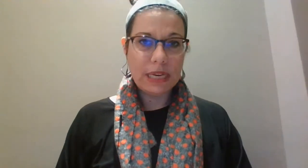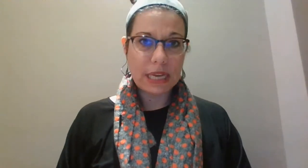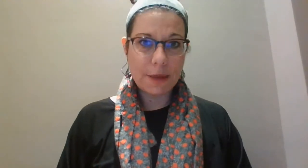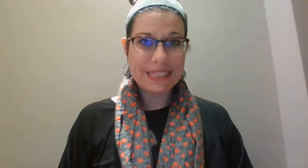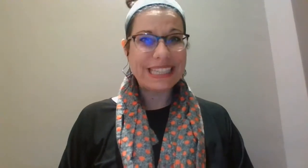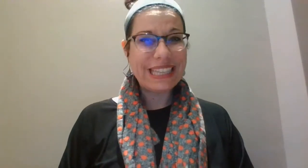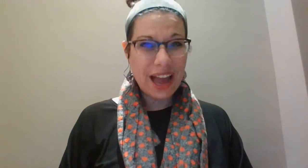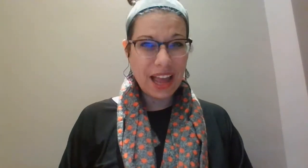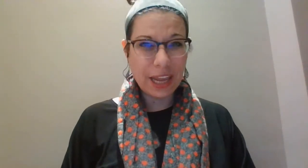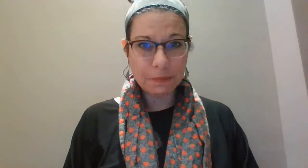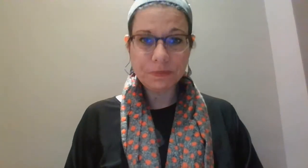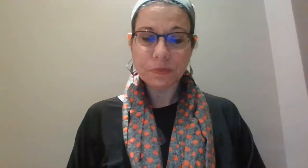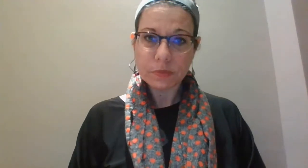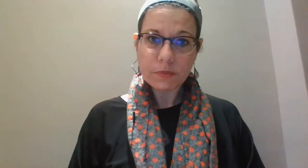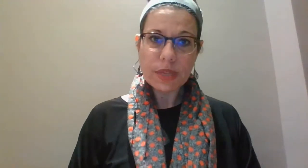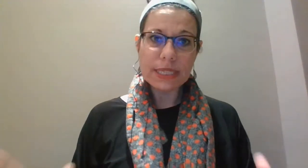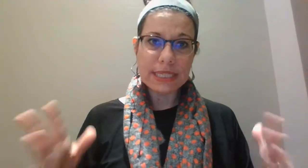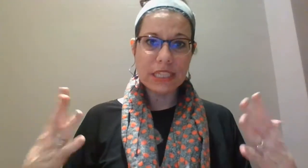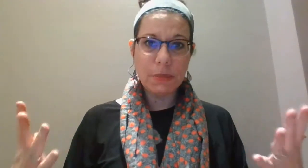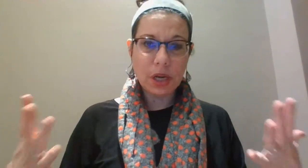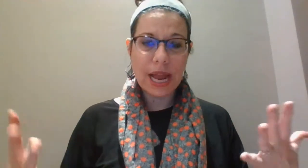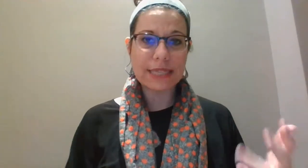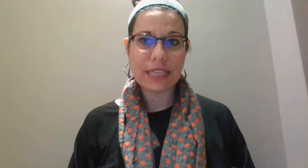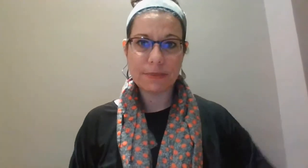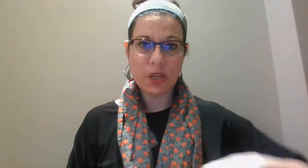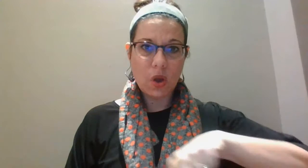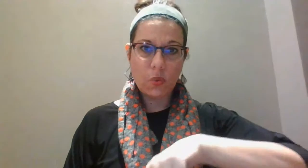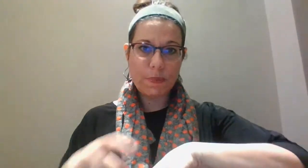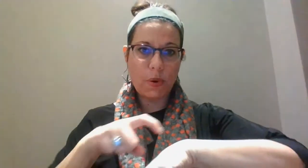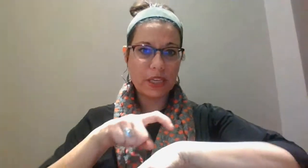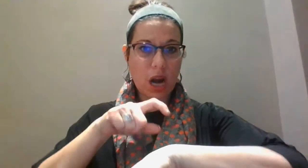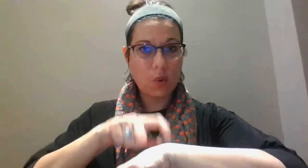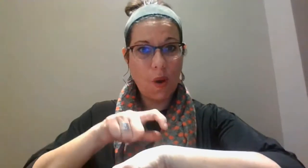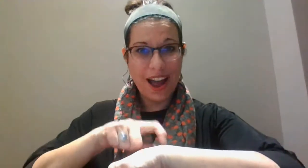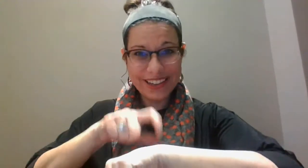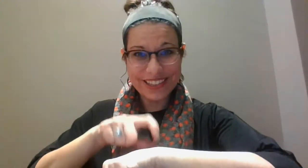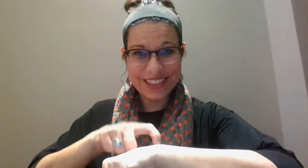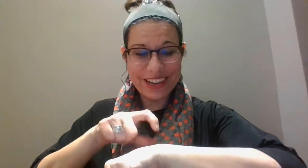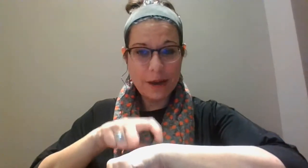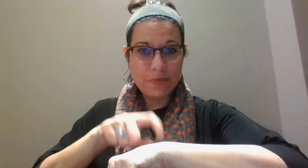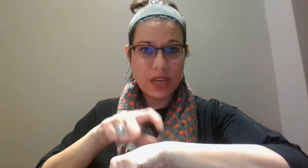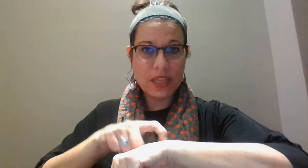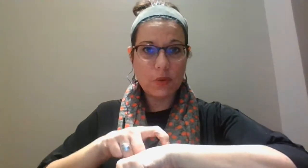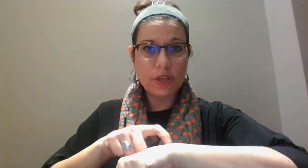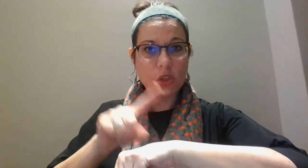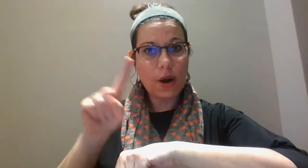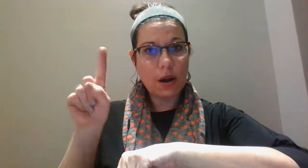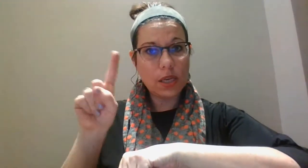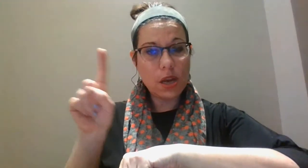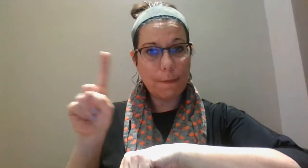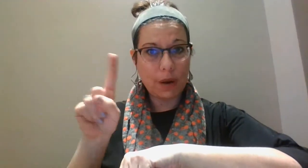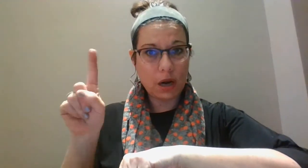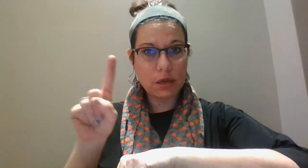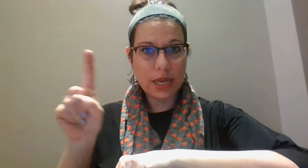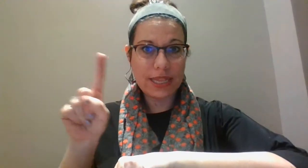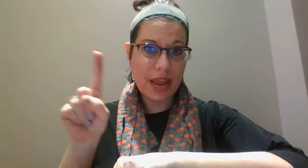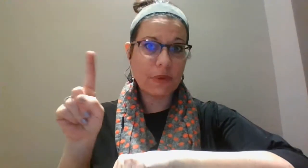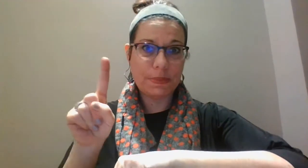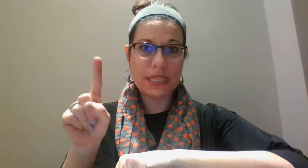it comes to time, it's a similar concept. We point to our watch and then we do our number, and that represents